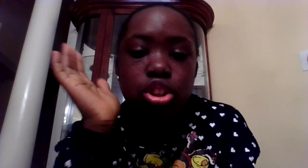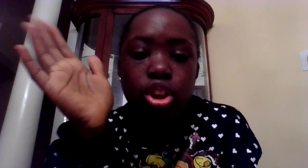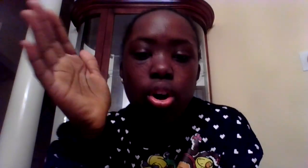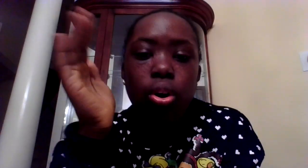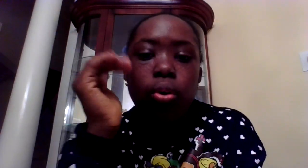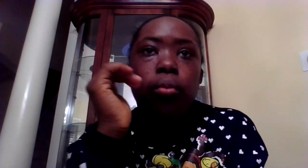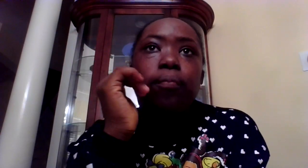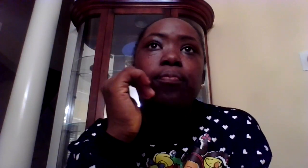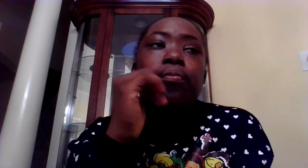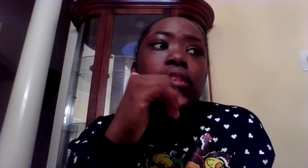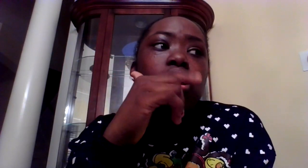So,